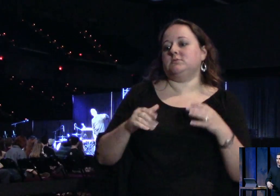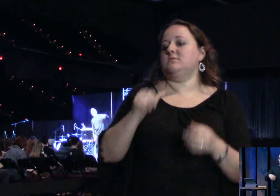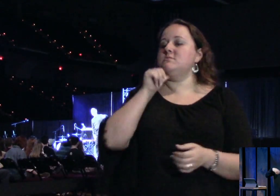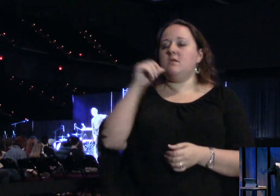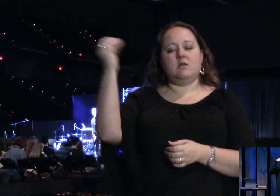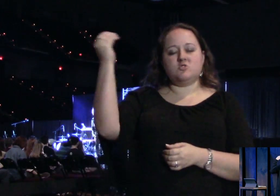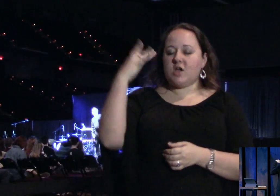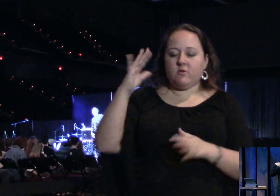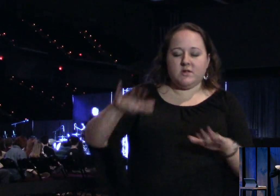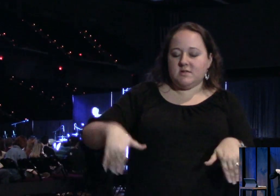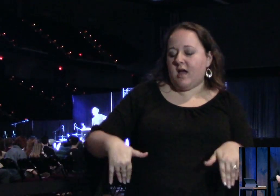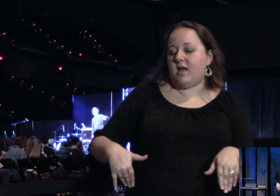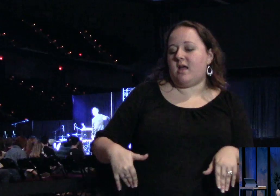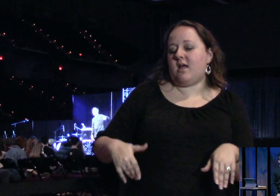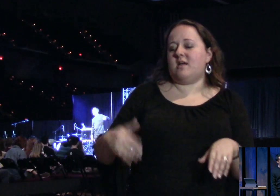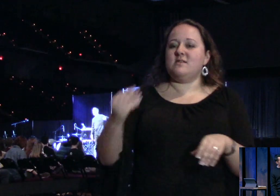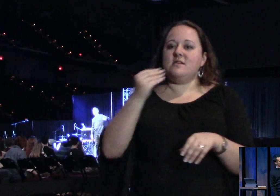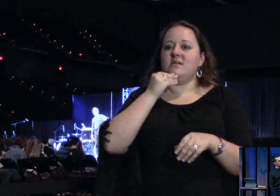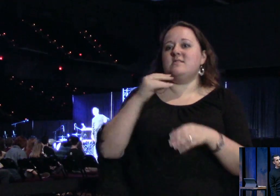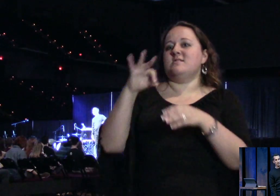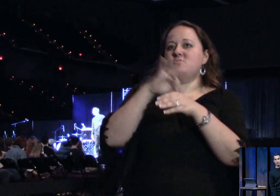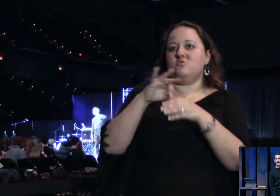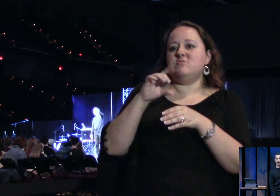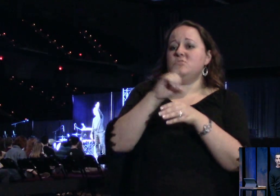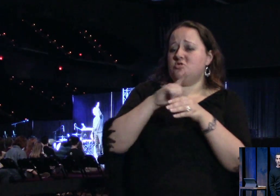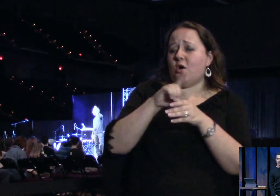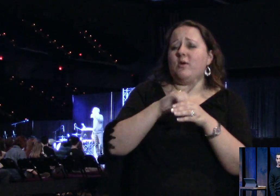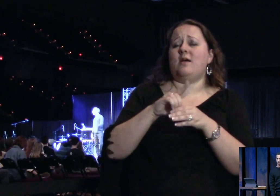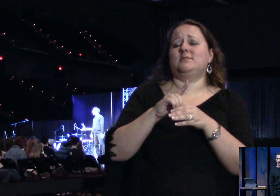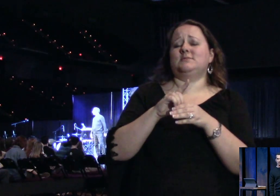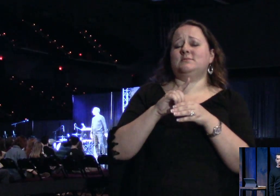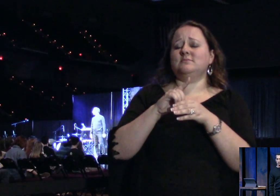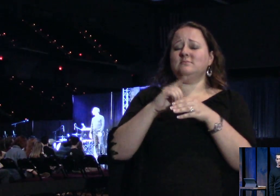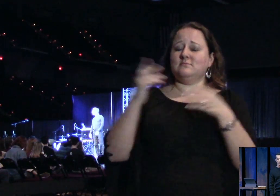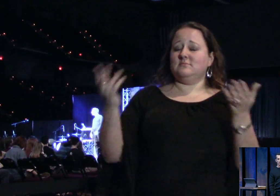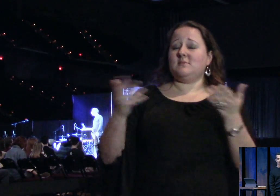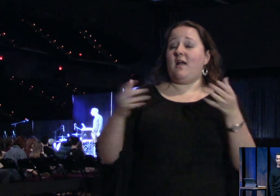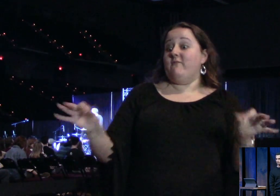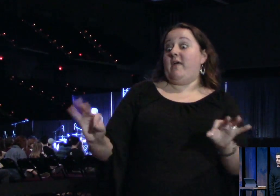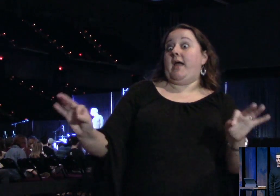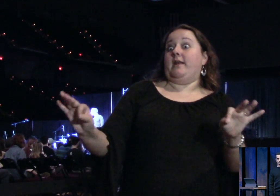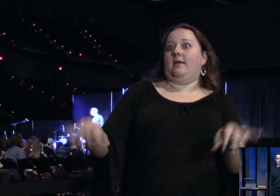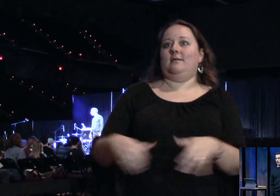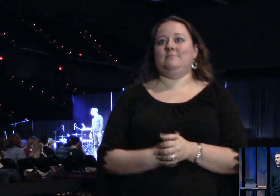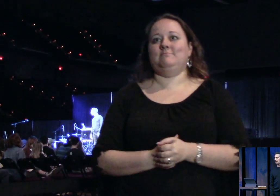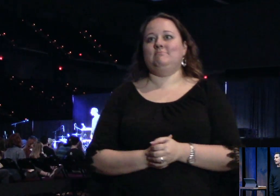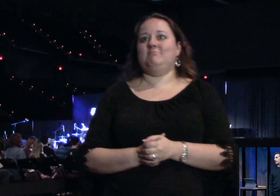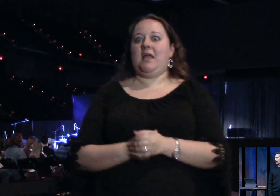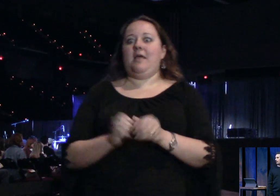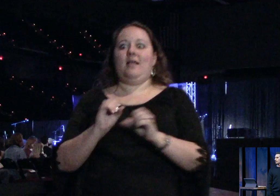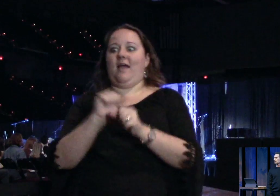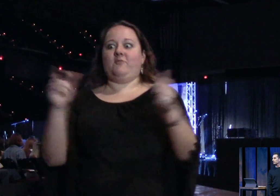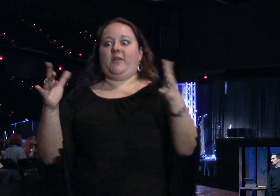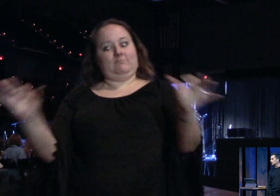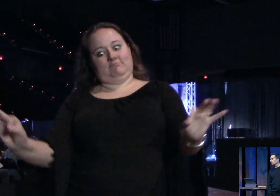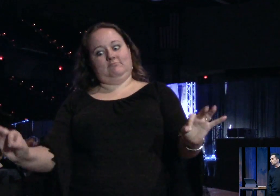pajamas, unshowered, eating a big bag of powdered sugar donuts, just like, it's all